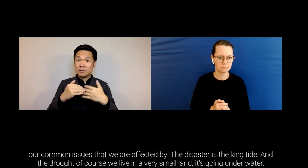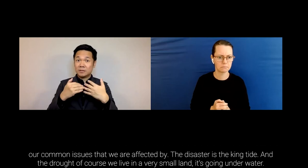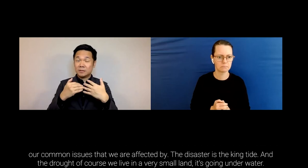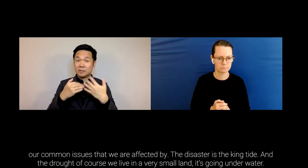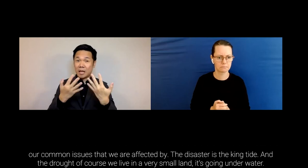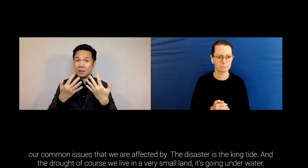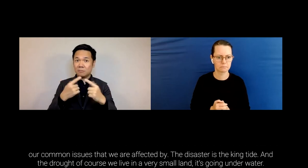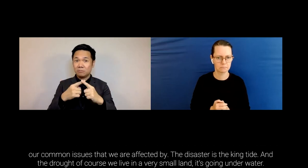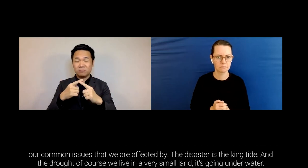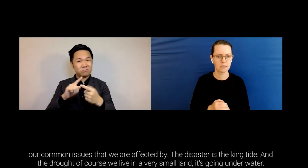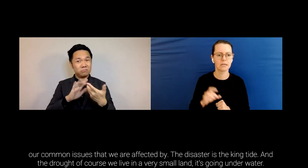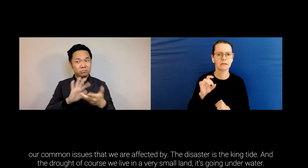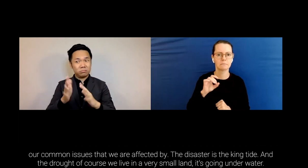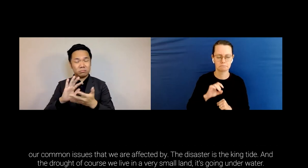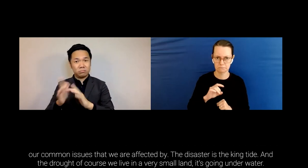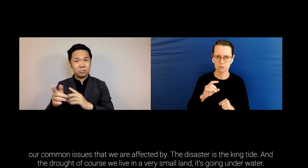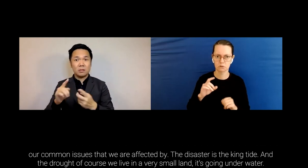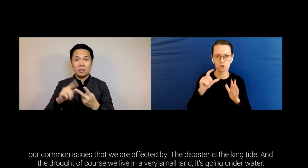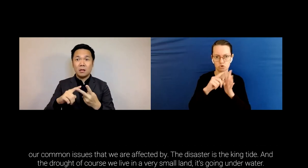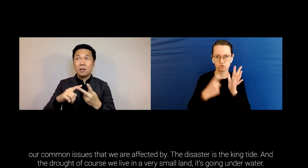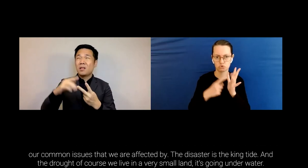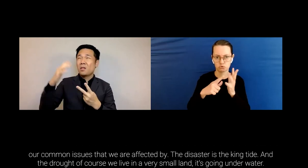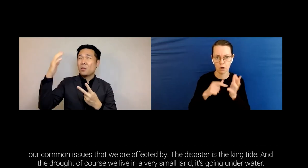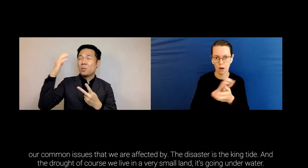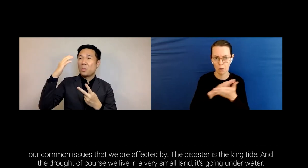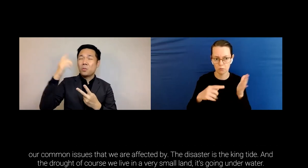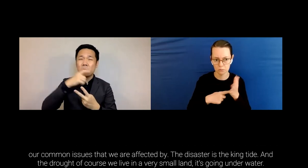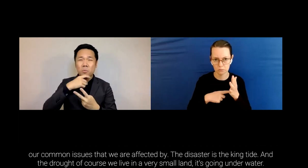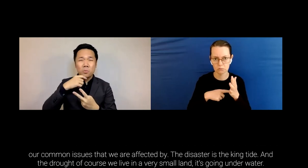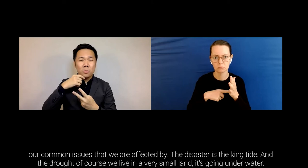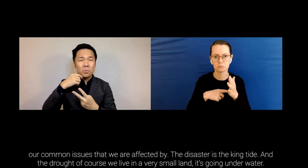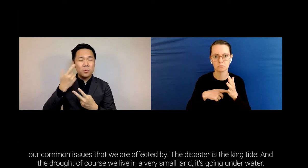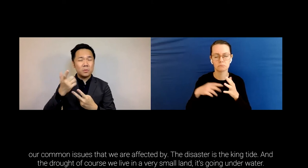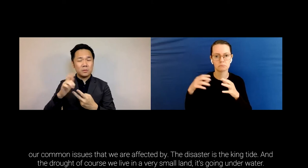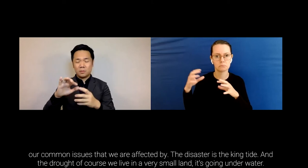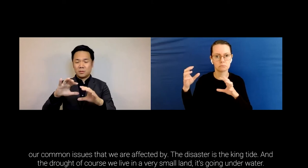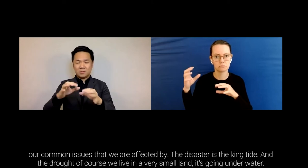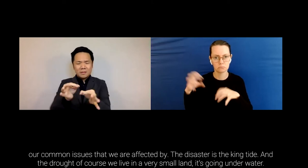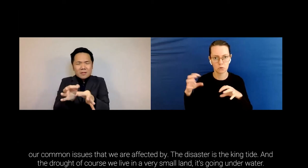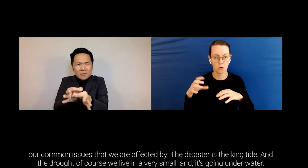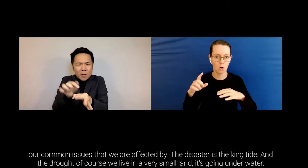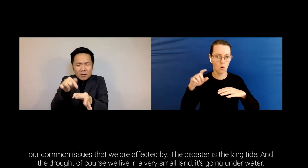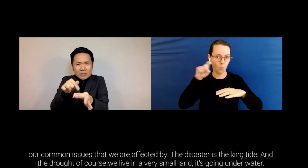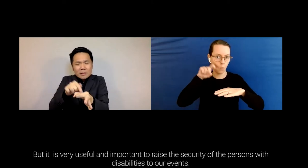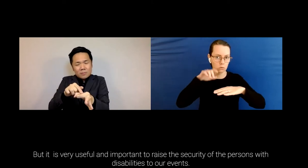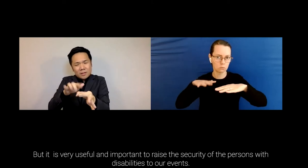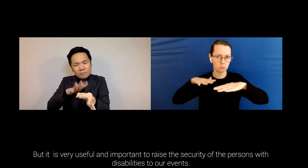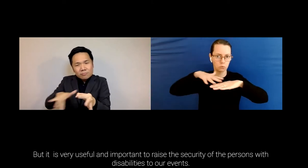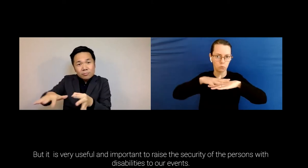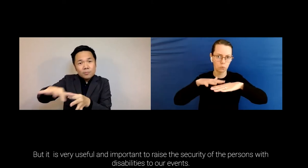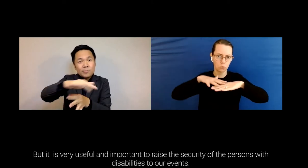And the drought, you know, Kiribati is a very small land, it's flowing on the water.